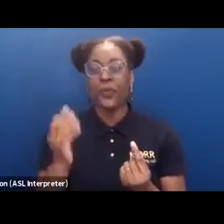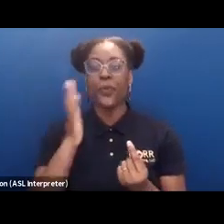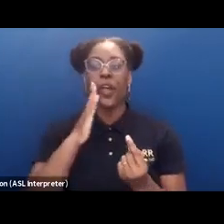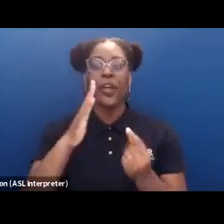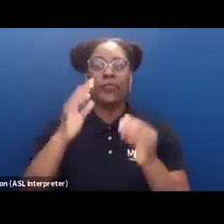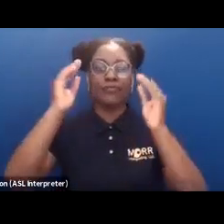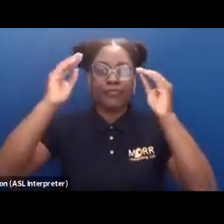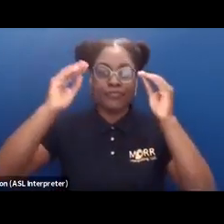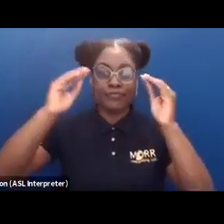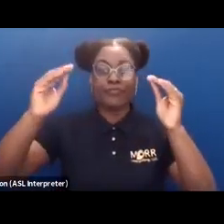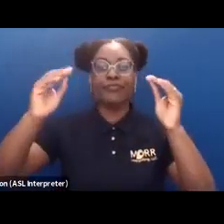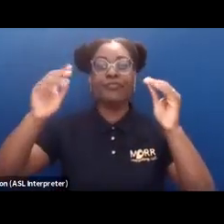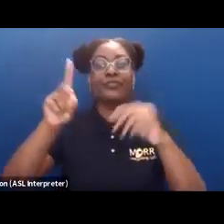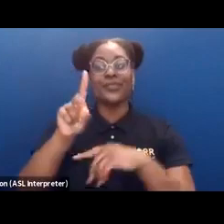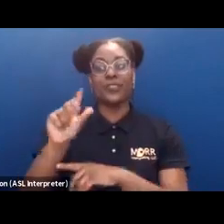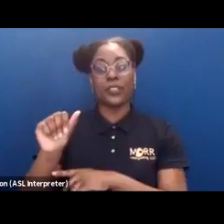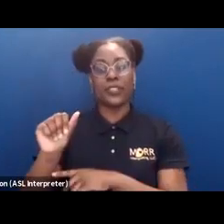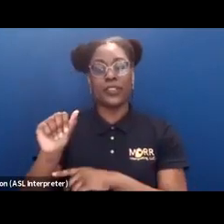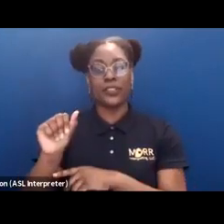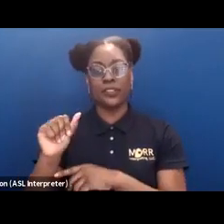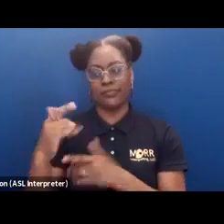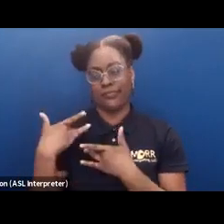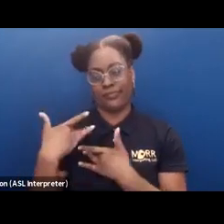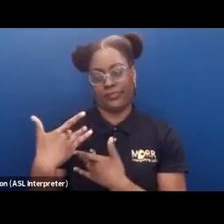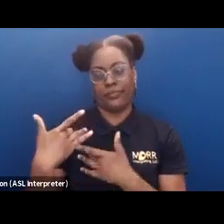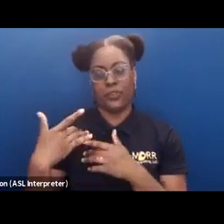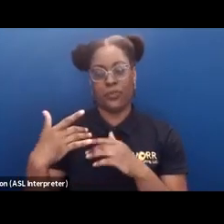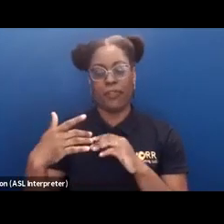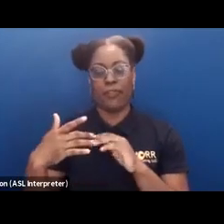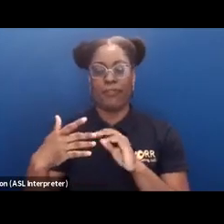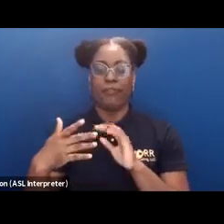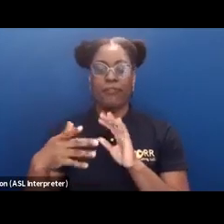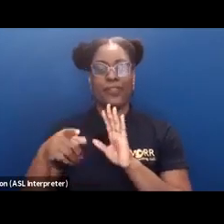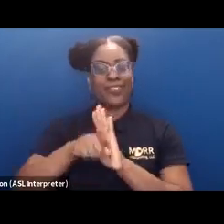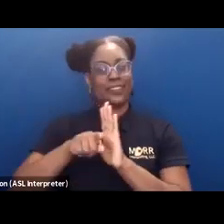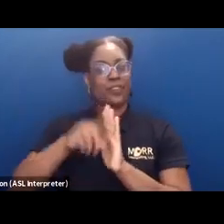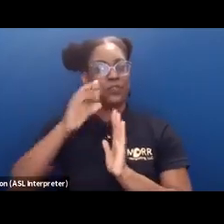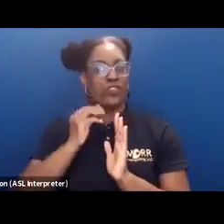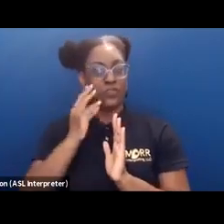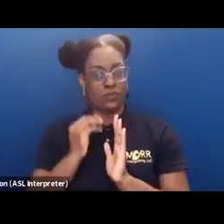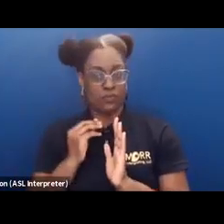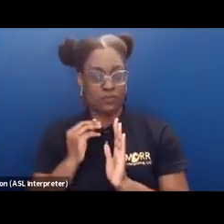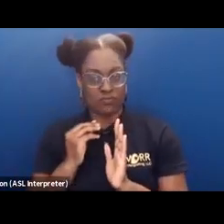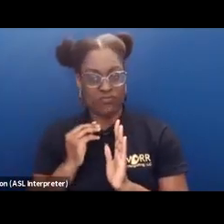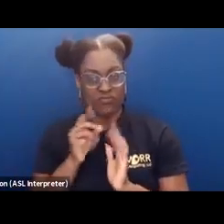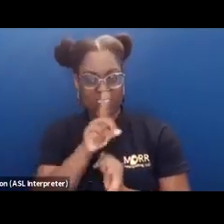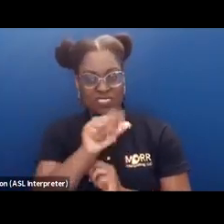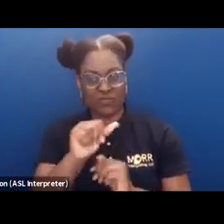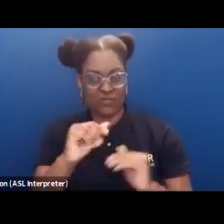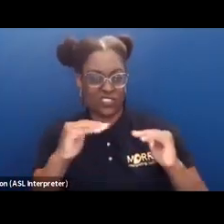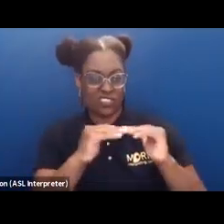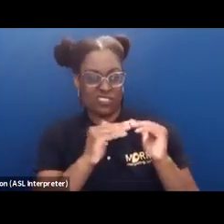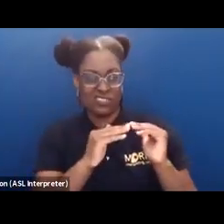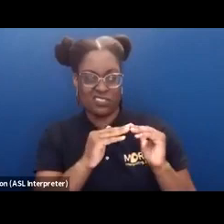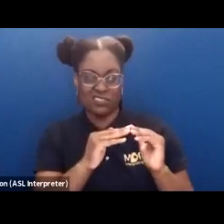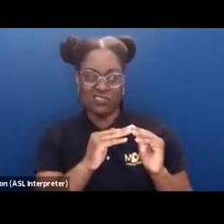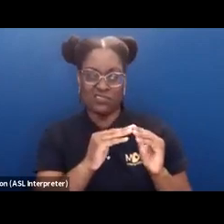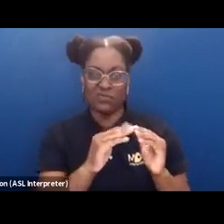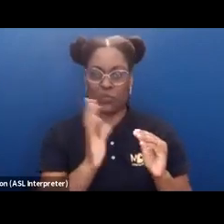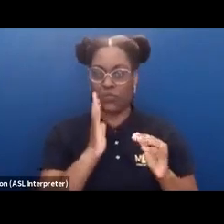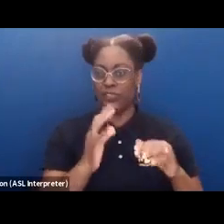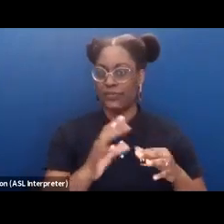inherently this kind of negative experience, because we know that's what disability justice says, that it's something, but we have to look